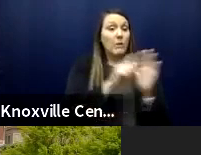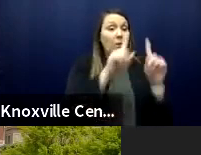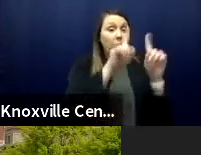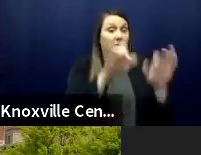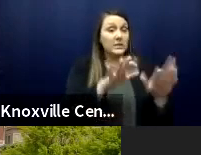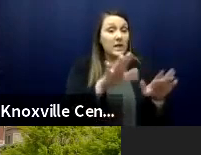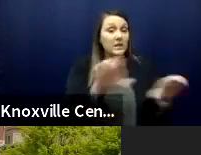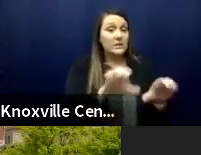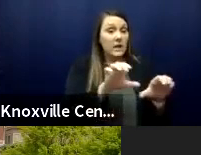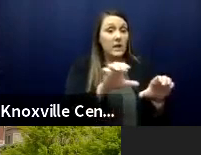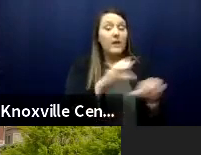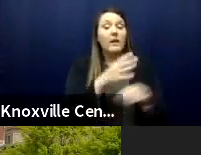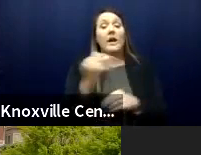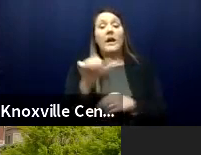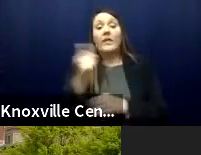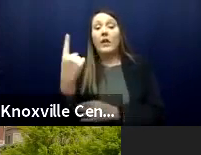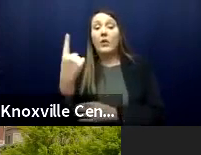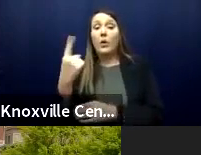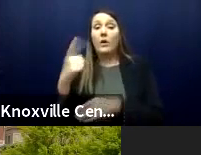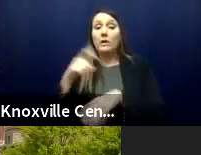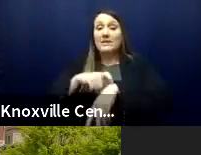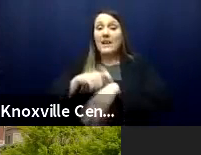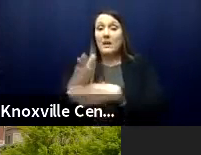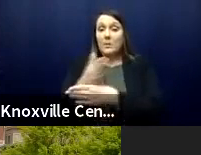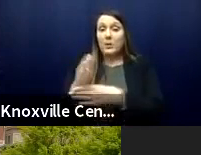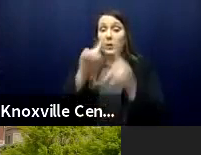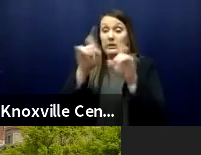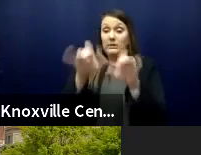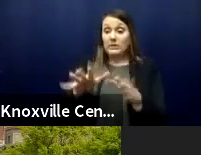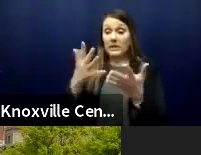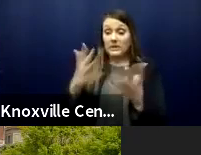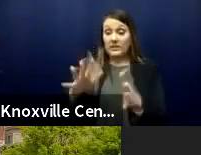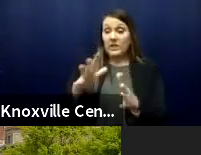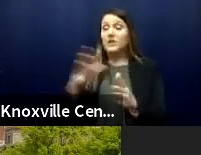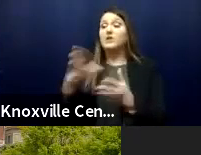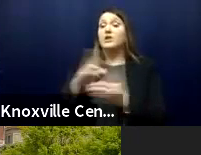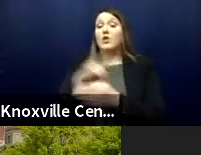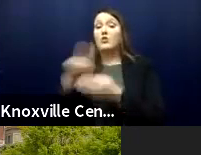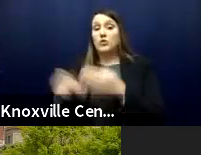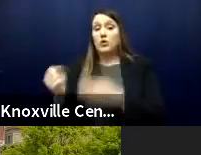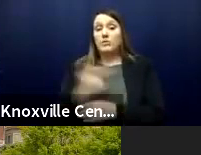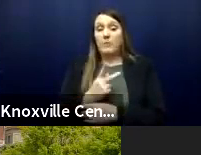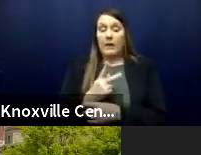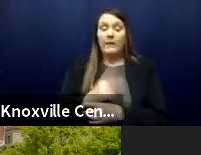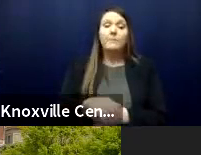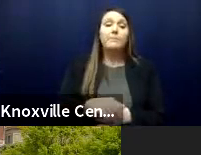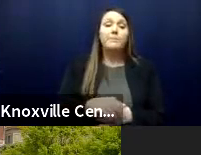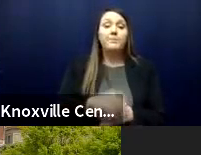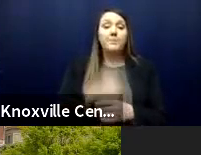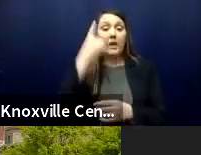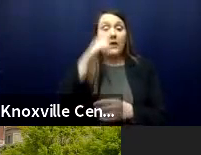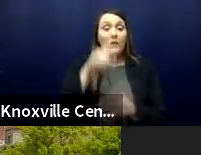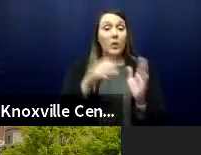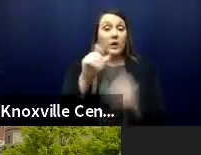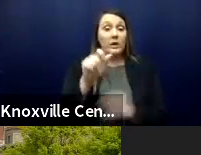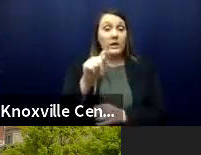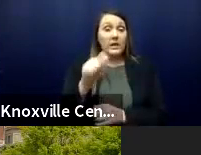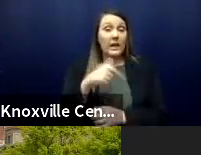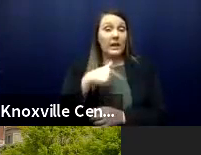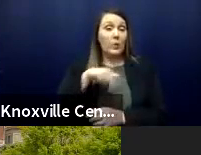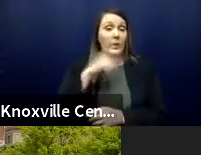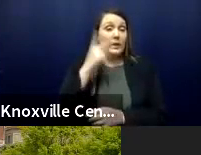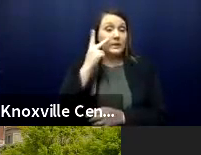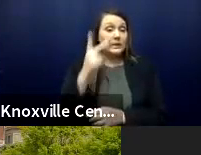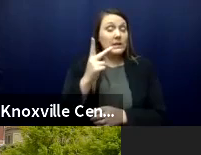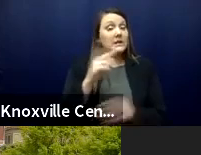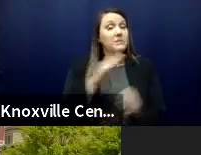residents and another for the average time between specimen collection and lab report data. For the data, we can see the trends continue to move in the